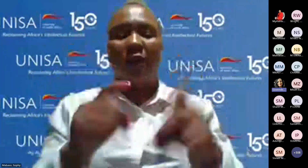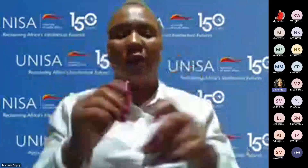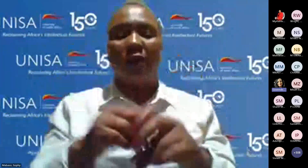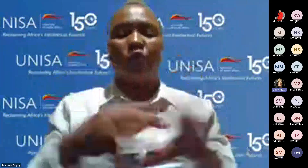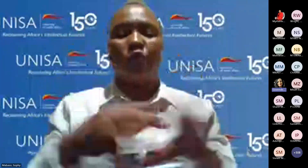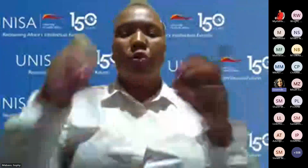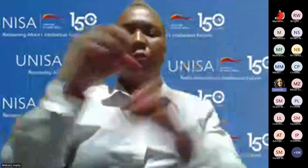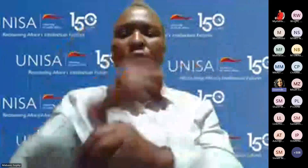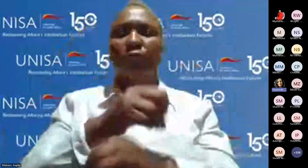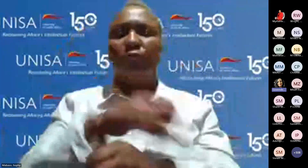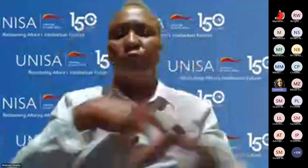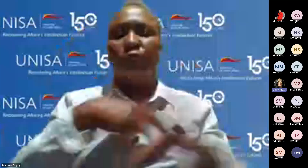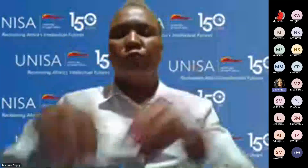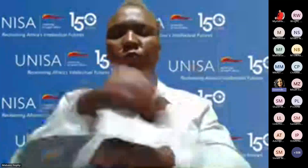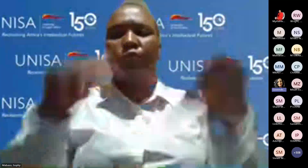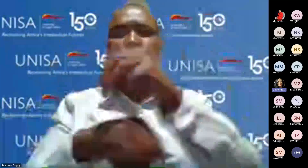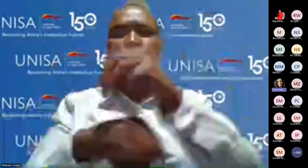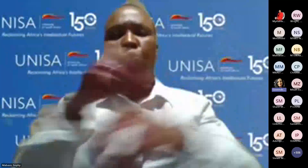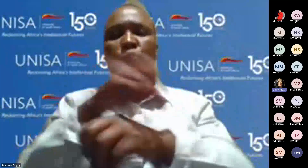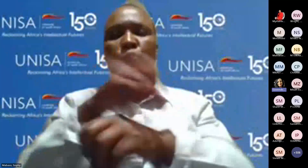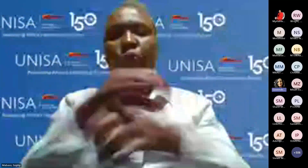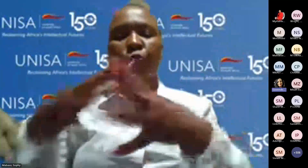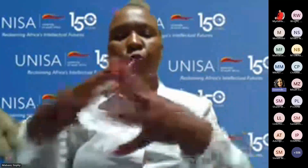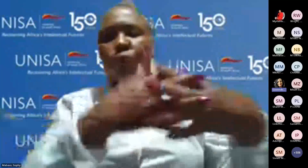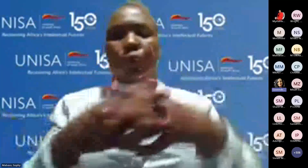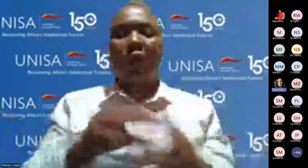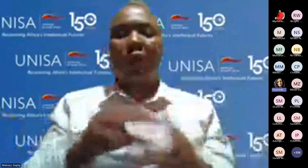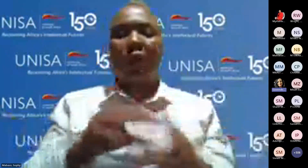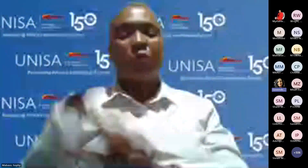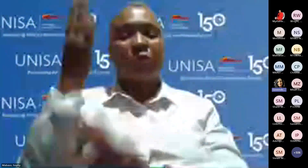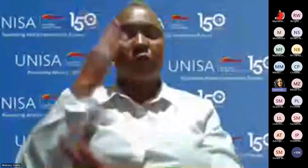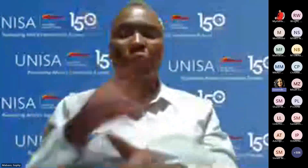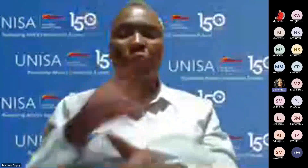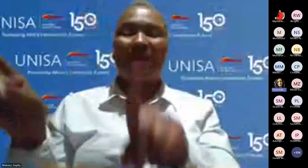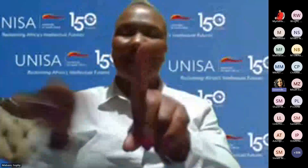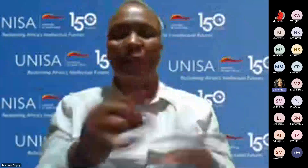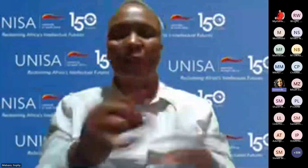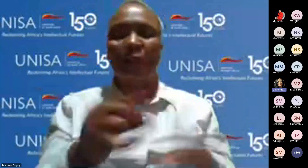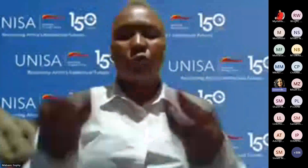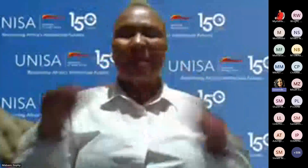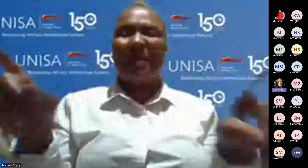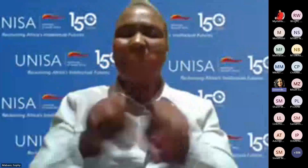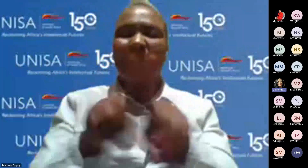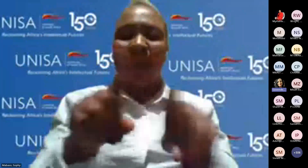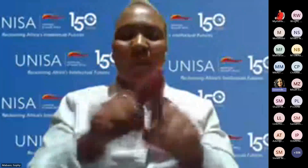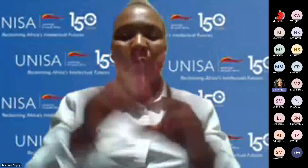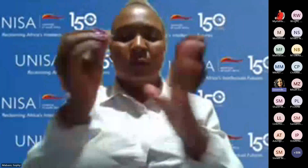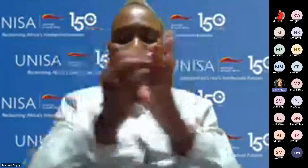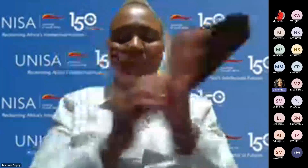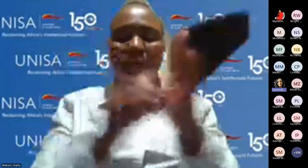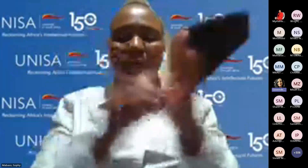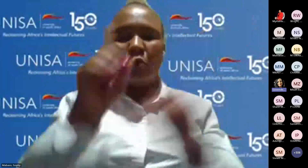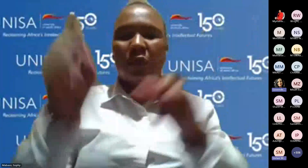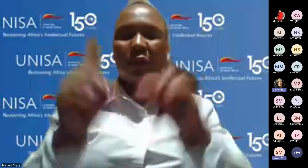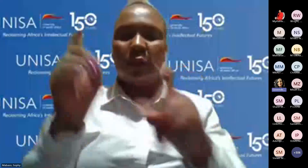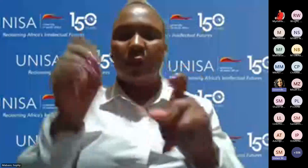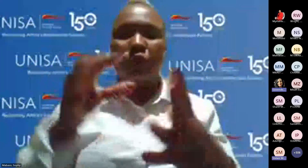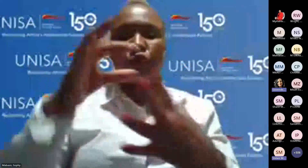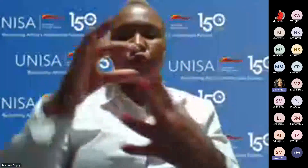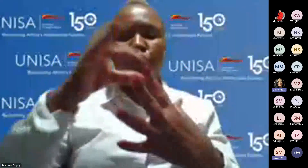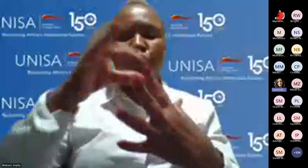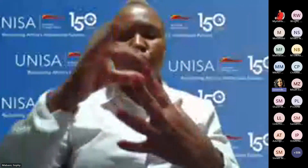randomized. By this, it means that no two students will get the same set of questions. The options will be